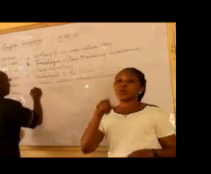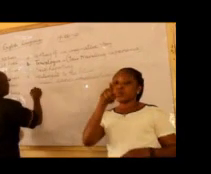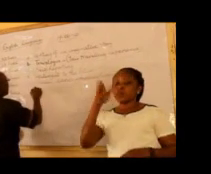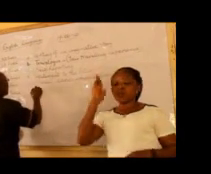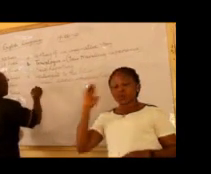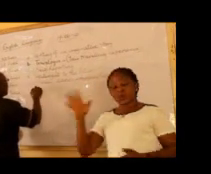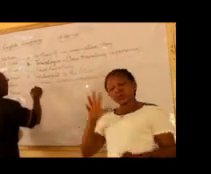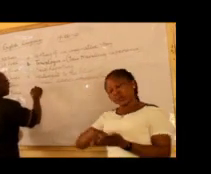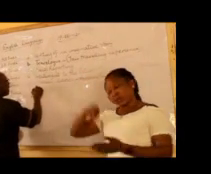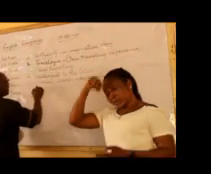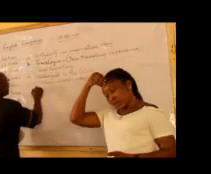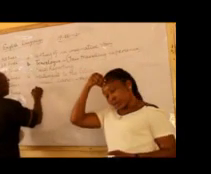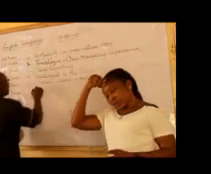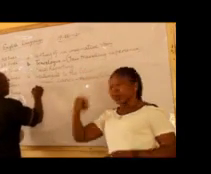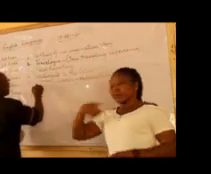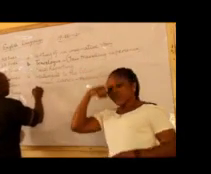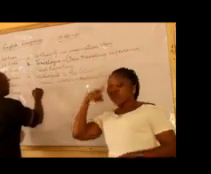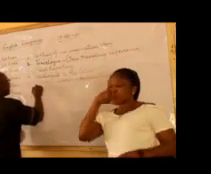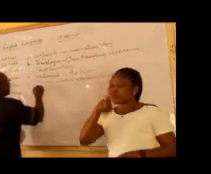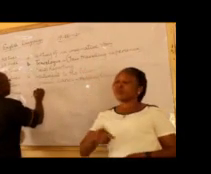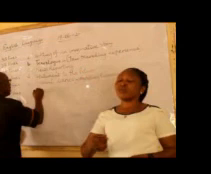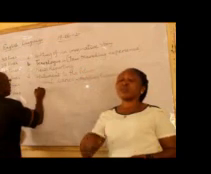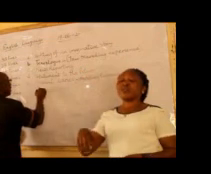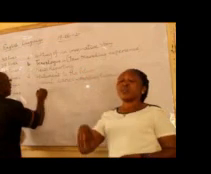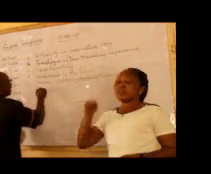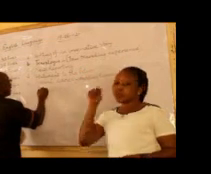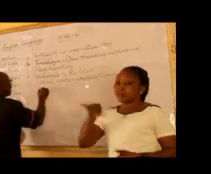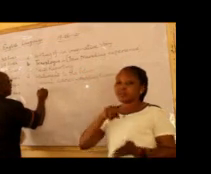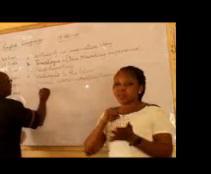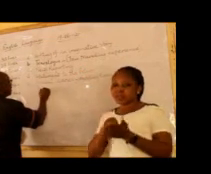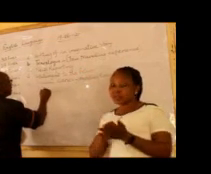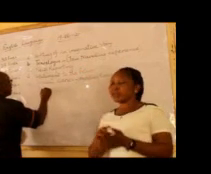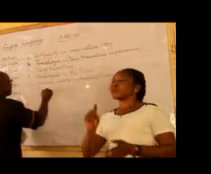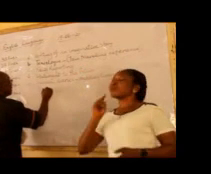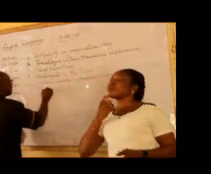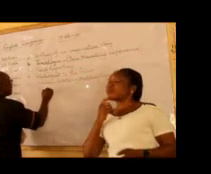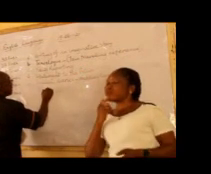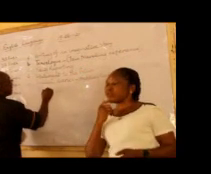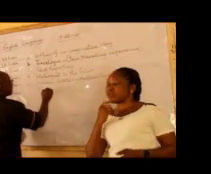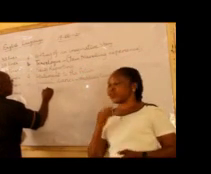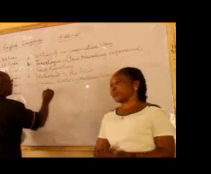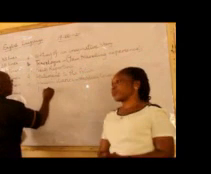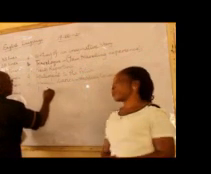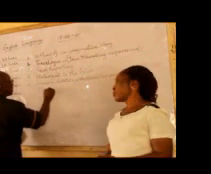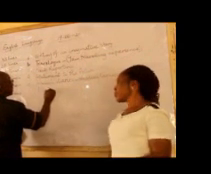after your WAEC. That's documentation